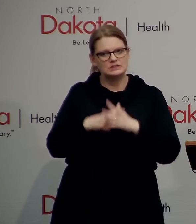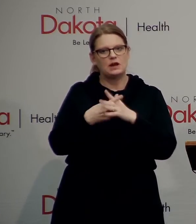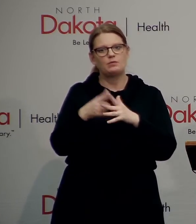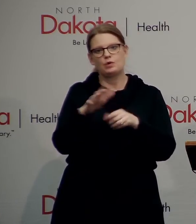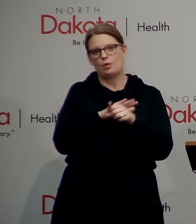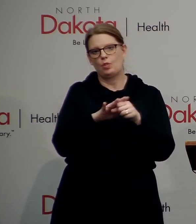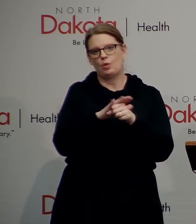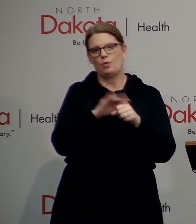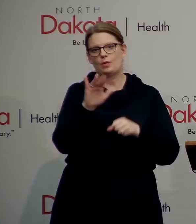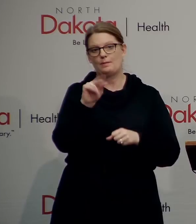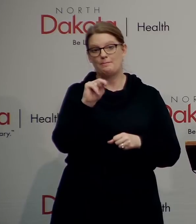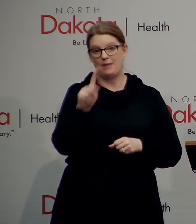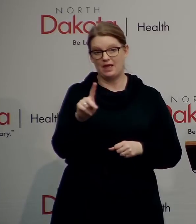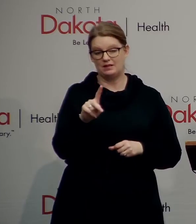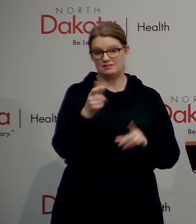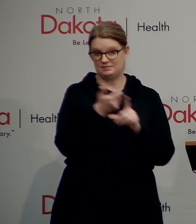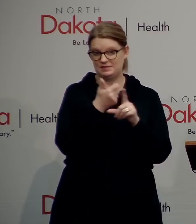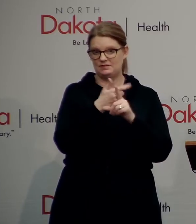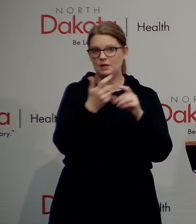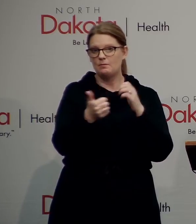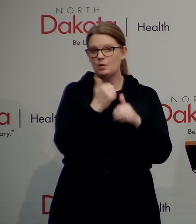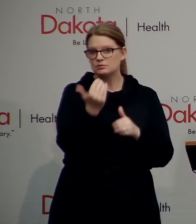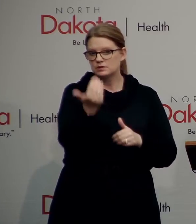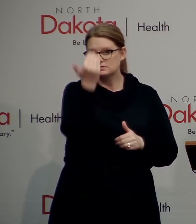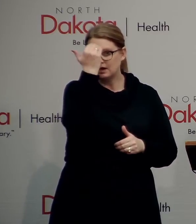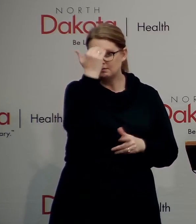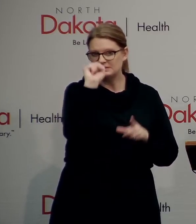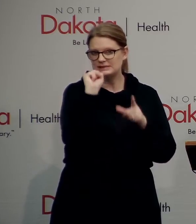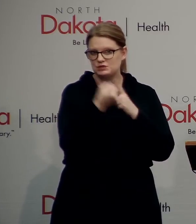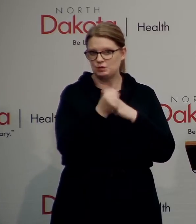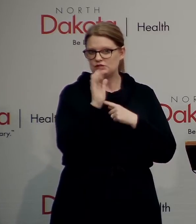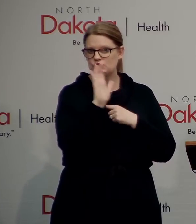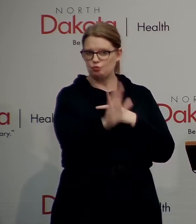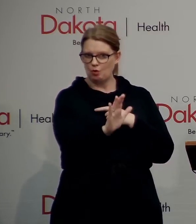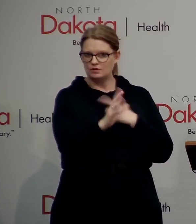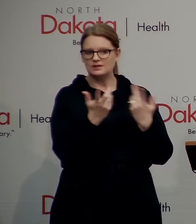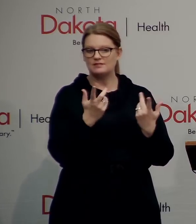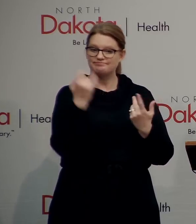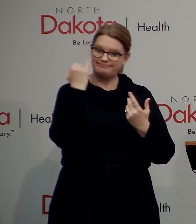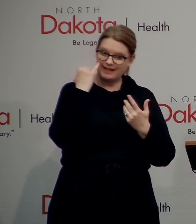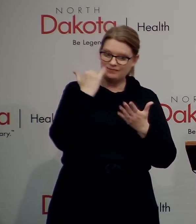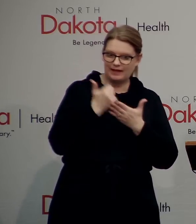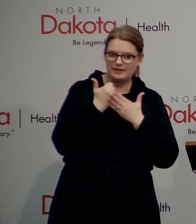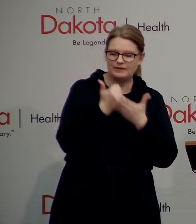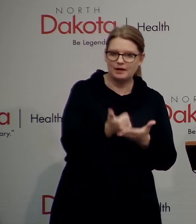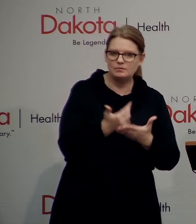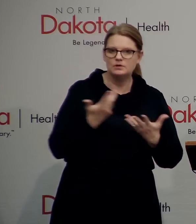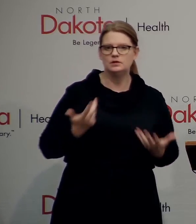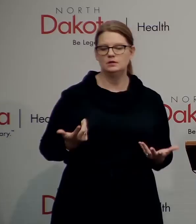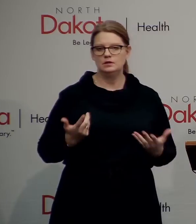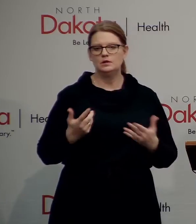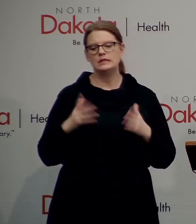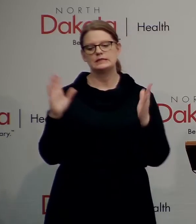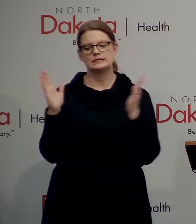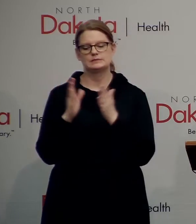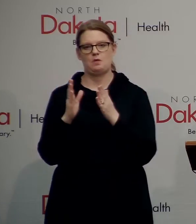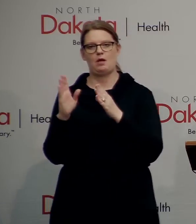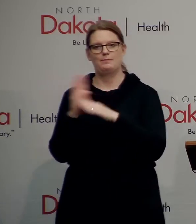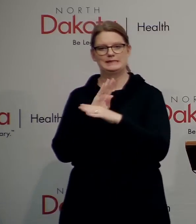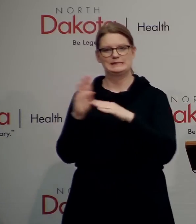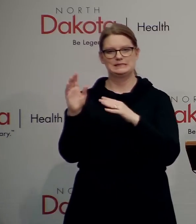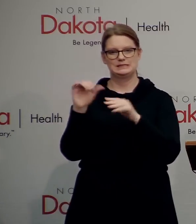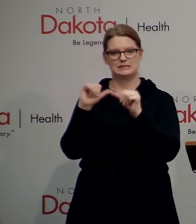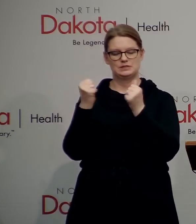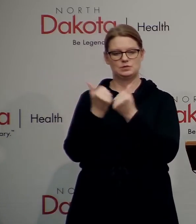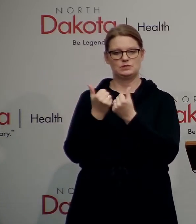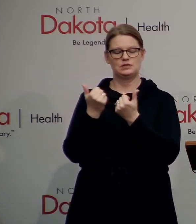local bank is the most knowledgeable about your situation and how they may be able to assist you. Beyond that, the Small Business Administration has